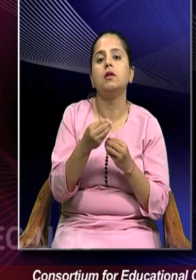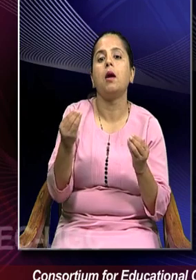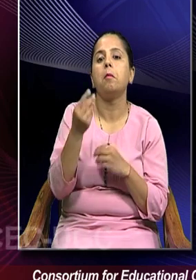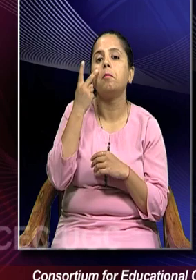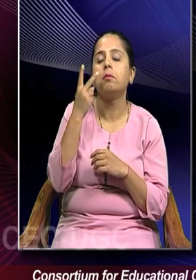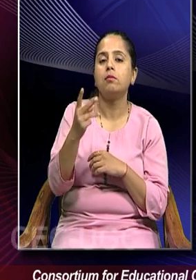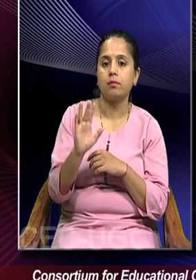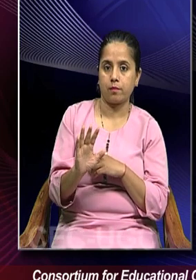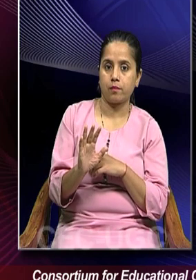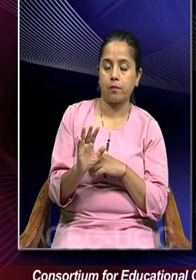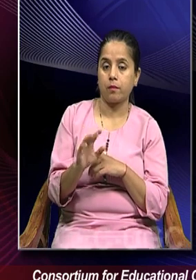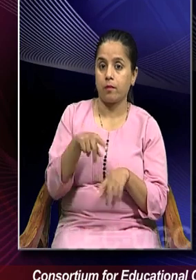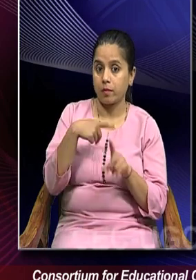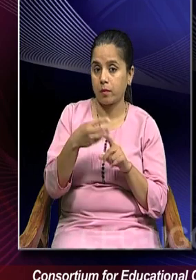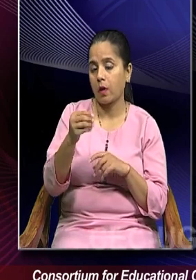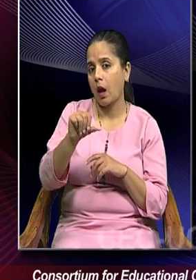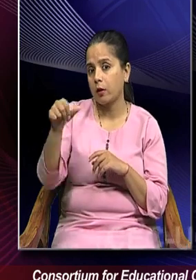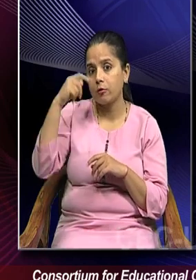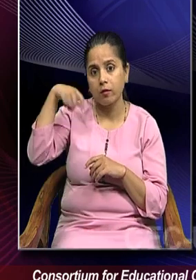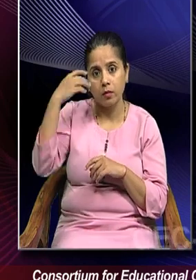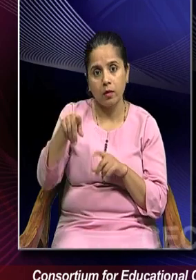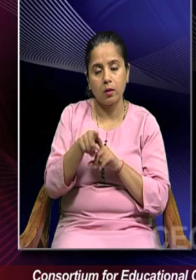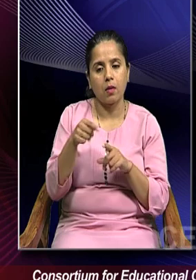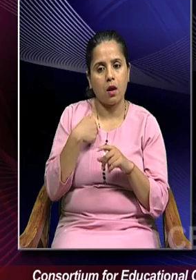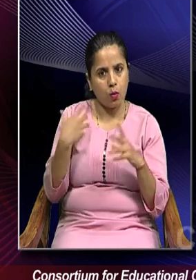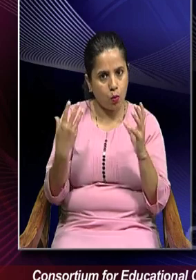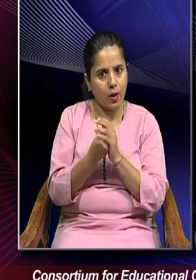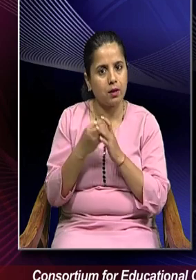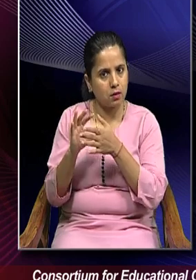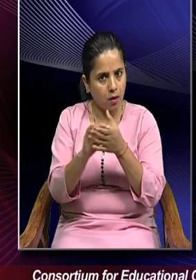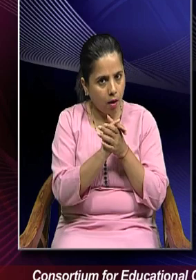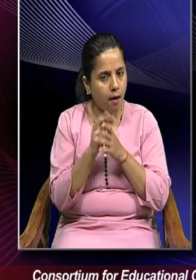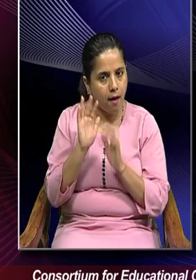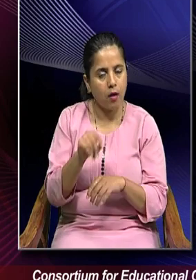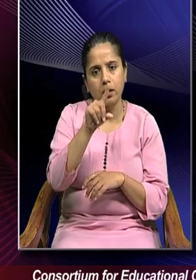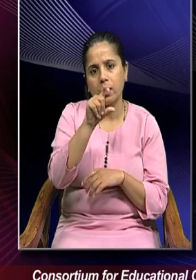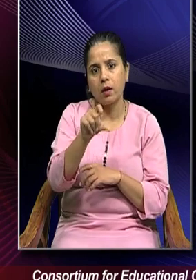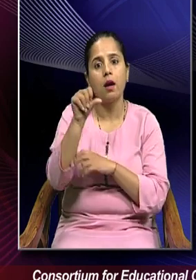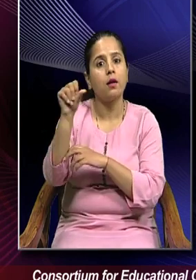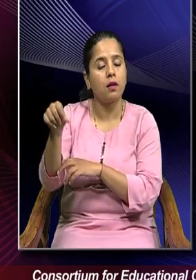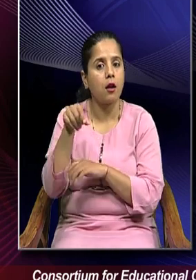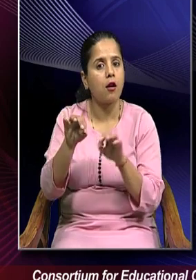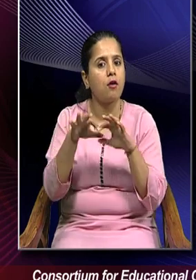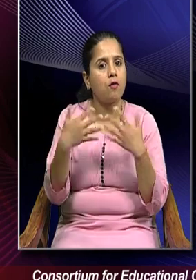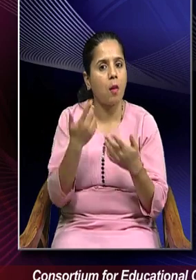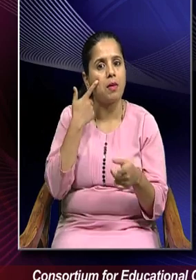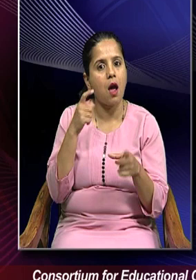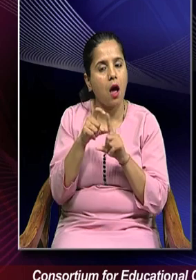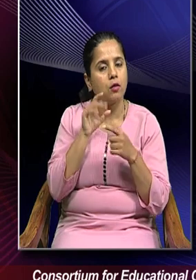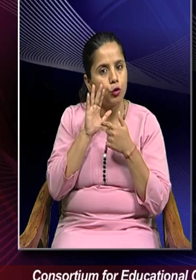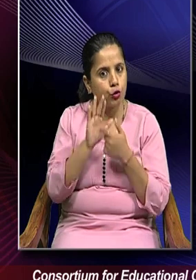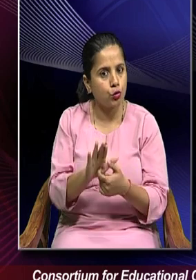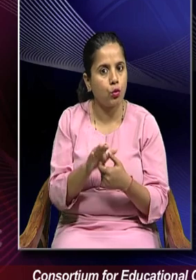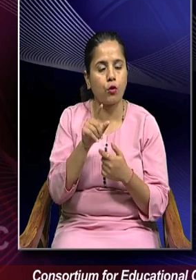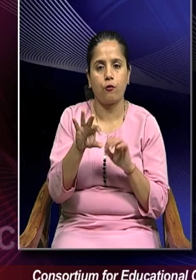And there were other films like Hum Saath Saath Hain in 1999. Again, they are talking about family identity and